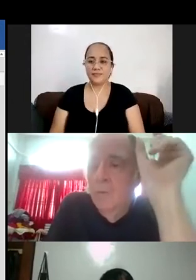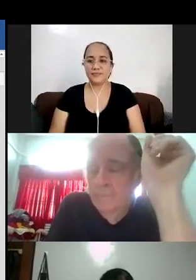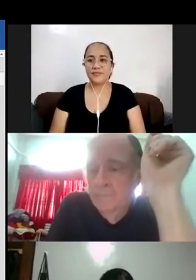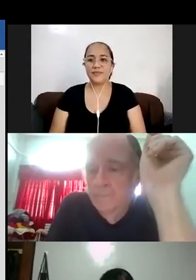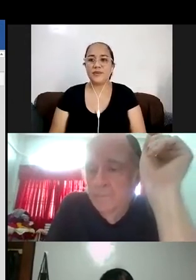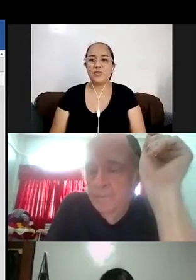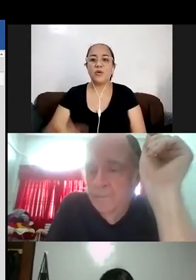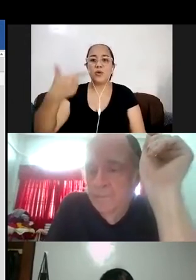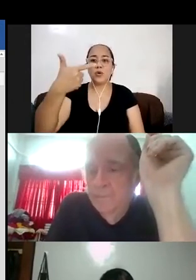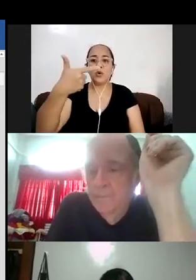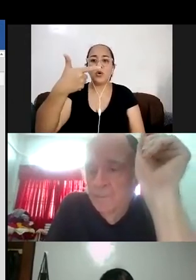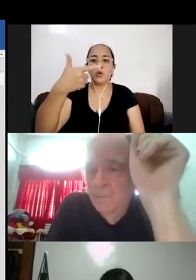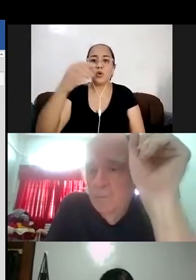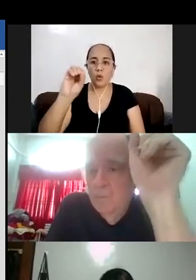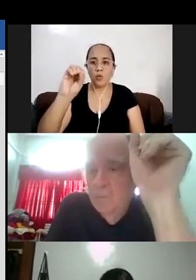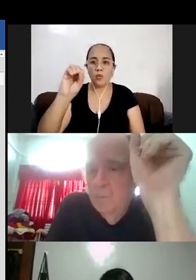Go.